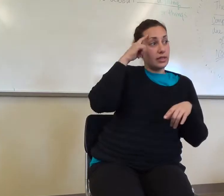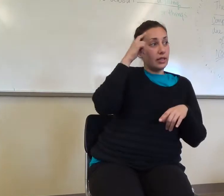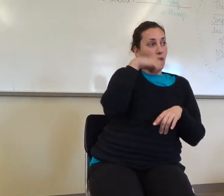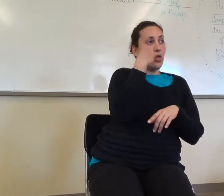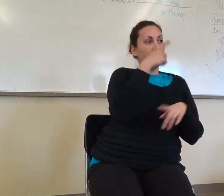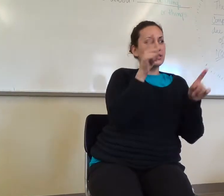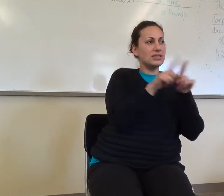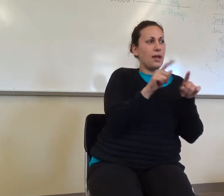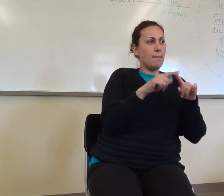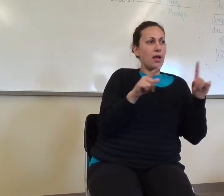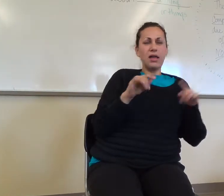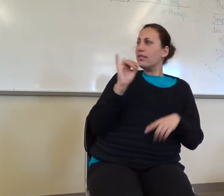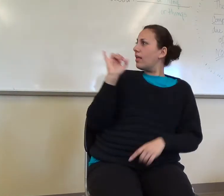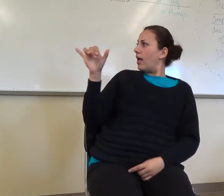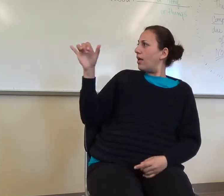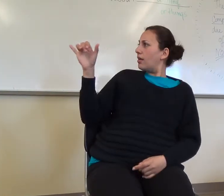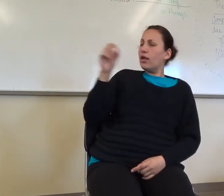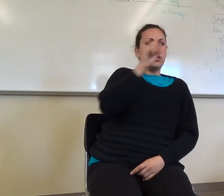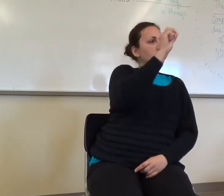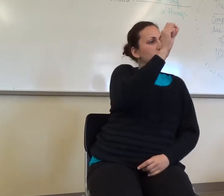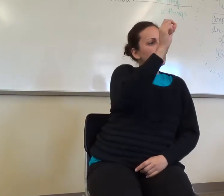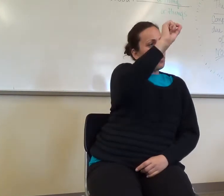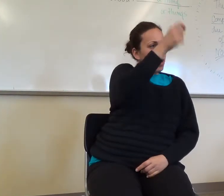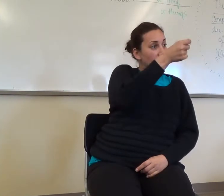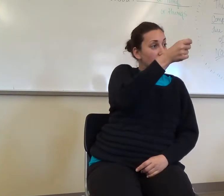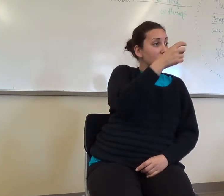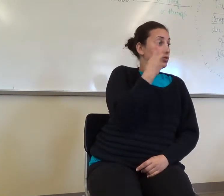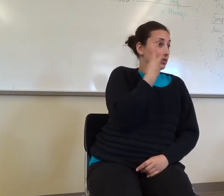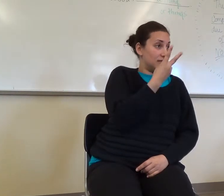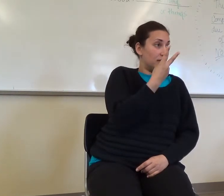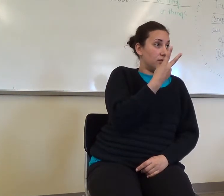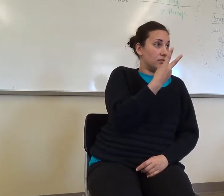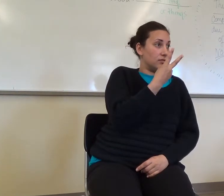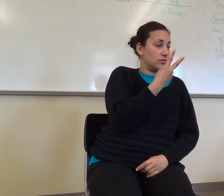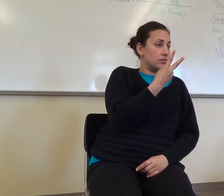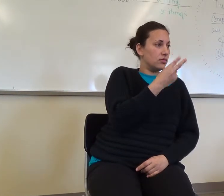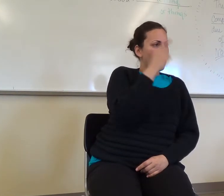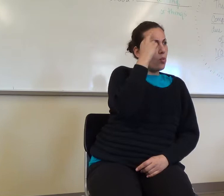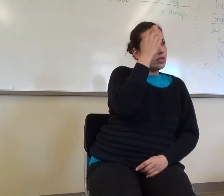this apostrophe here? What is the reason for that apostrophe?